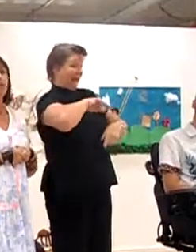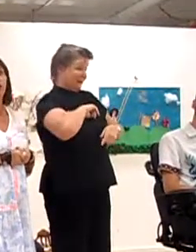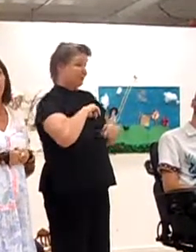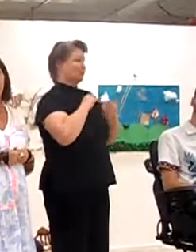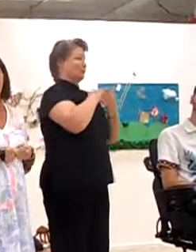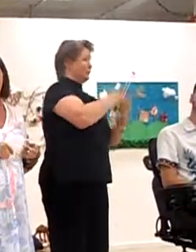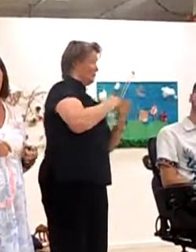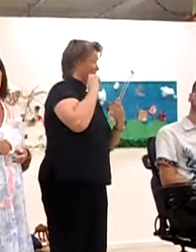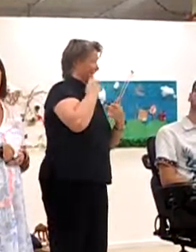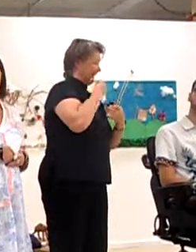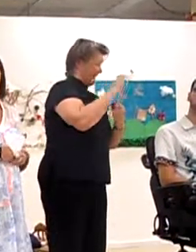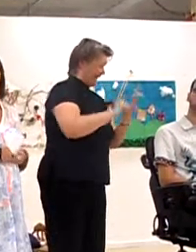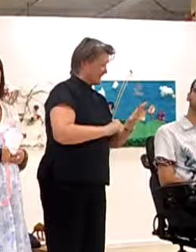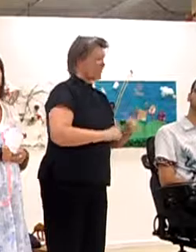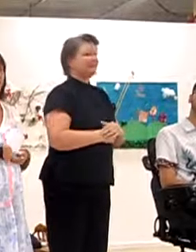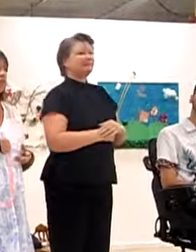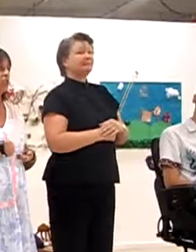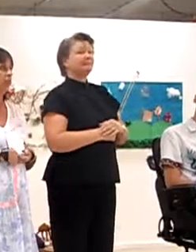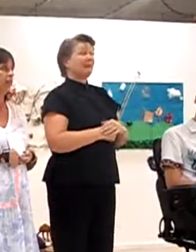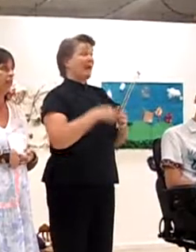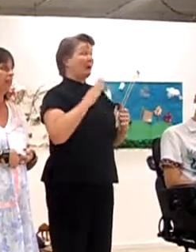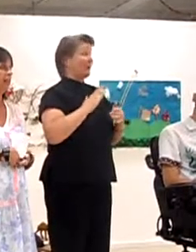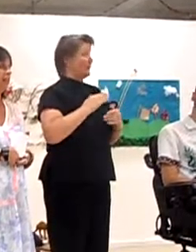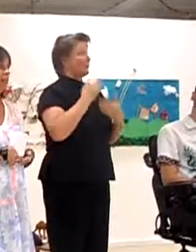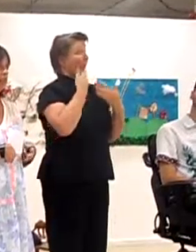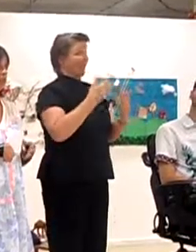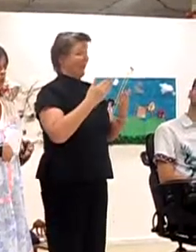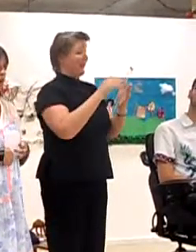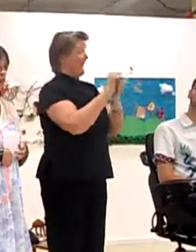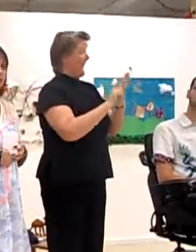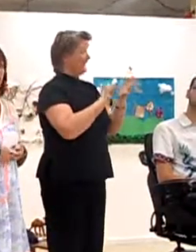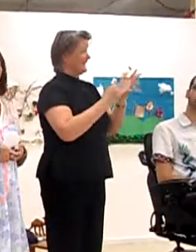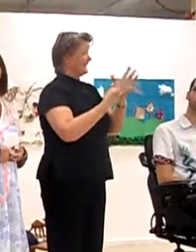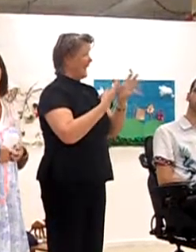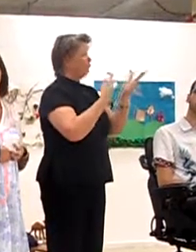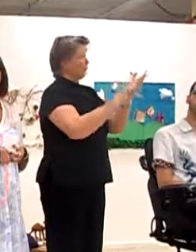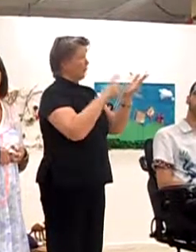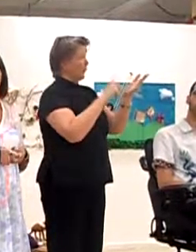We've also had a fantastic team of Auslan interpreters